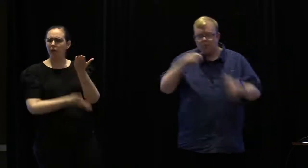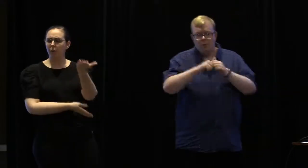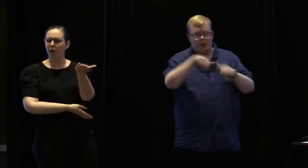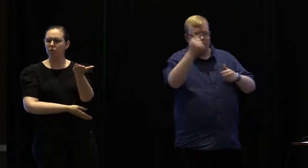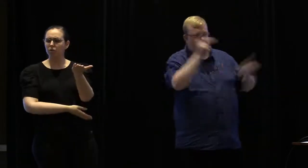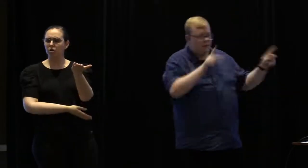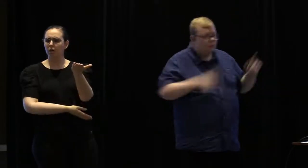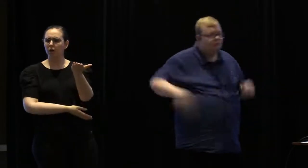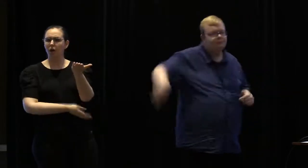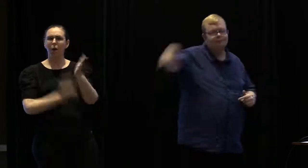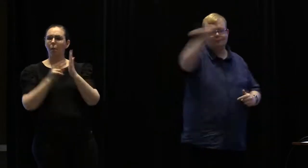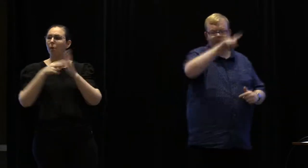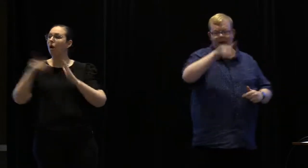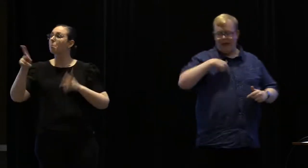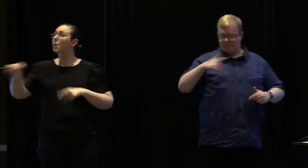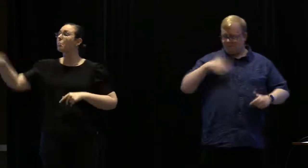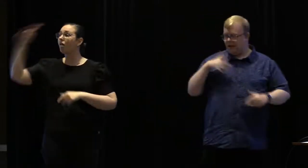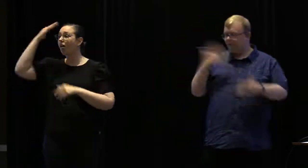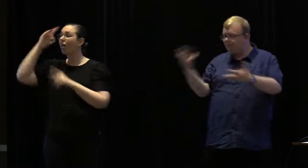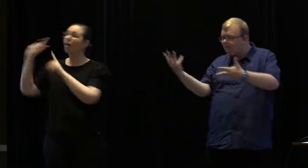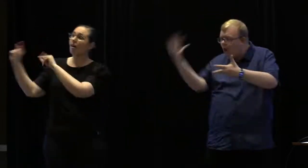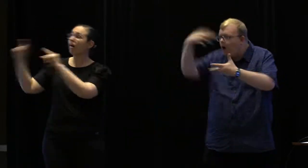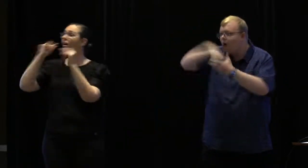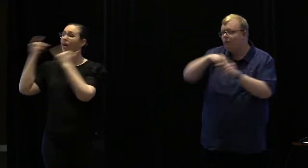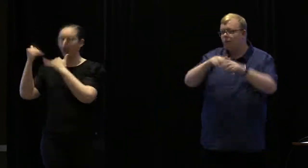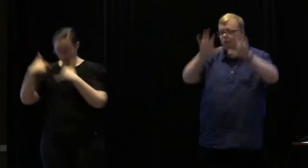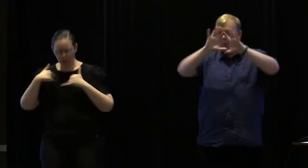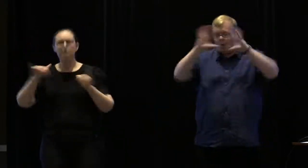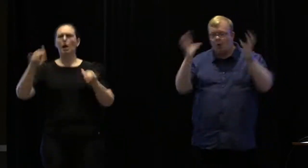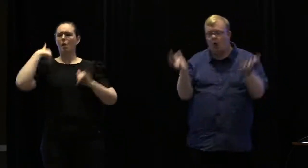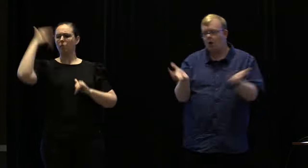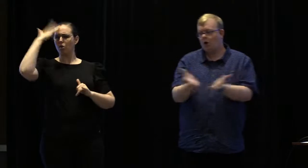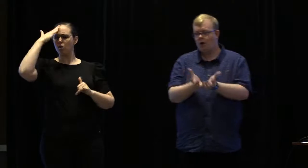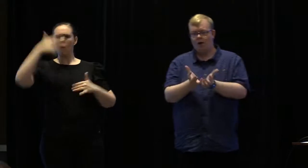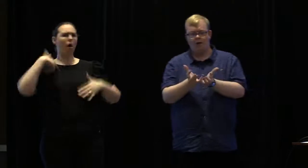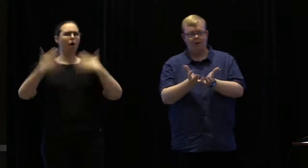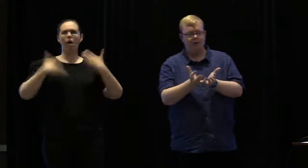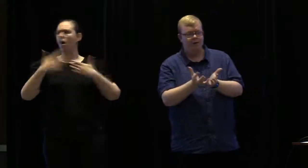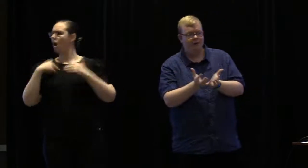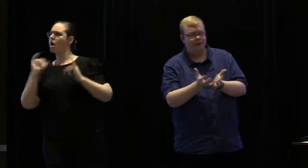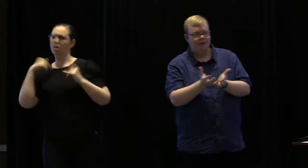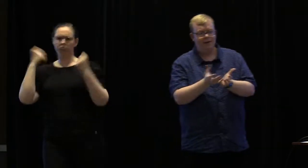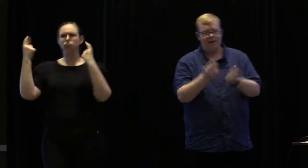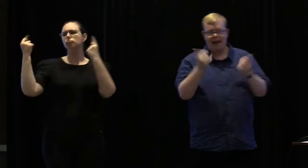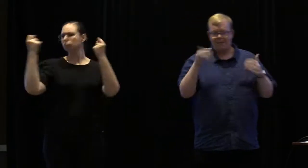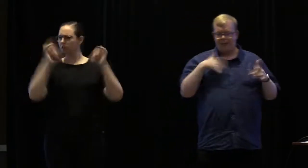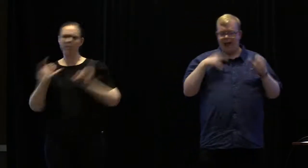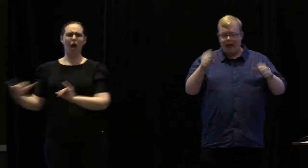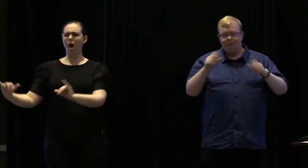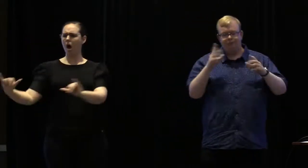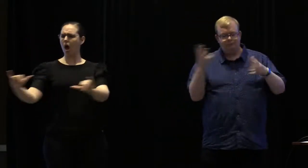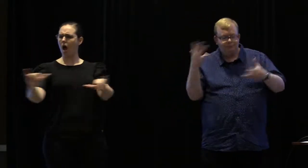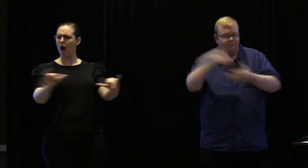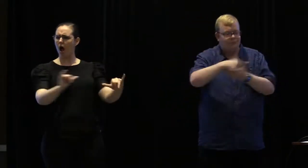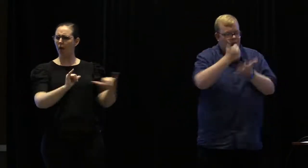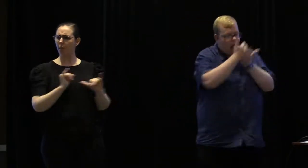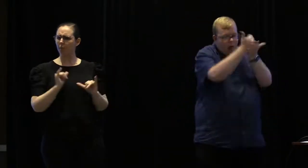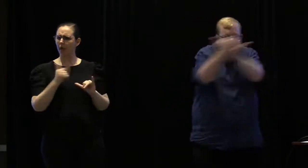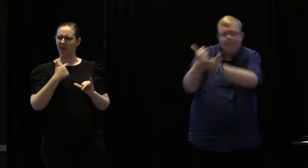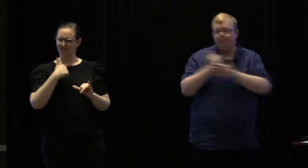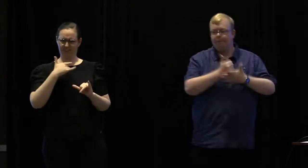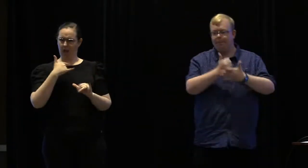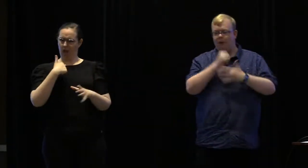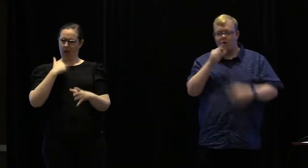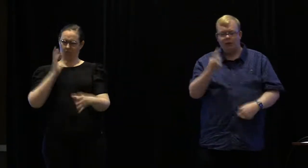I was in the loop and caught up to other people. I felt a better part of what was going on in the